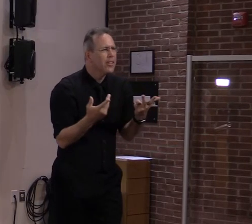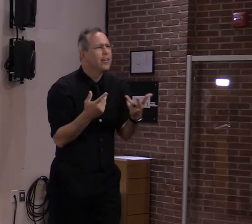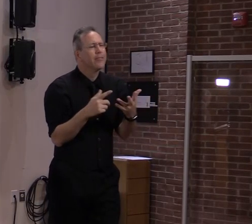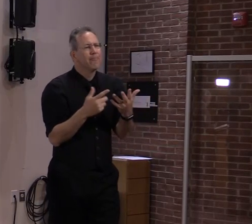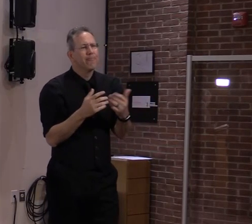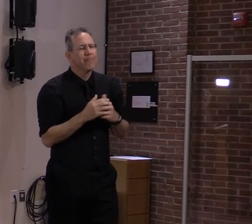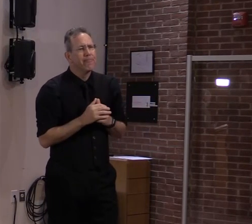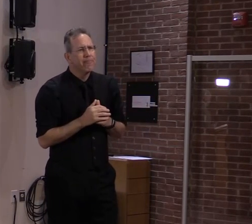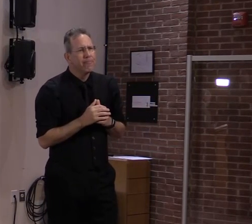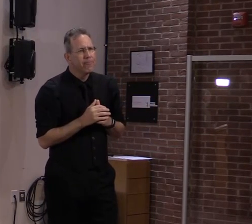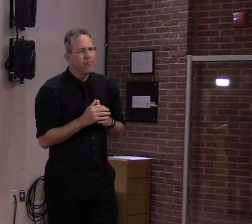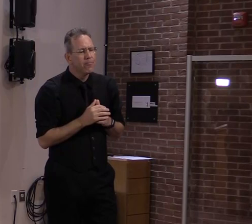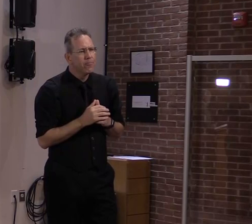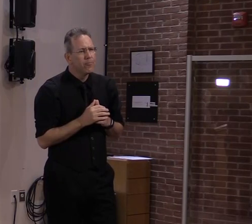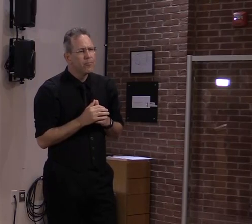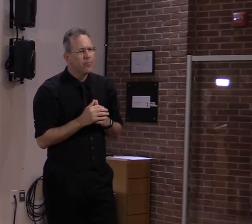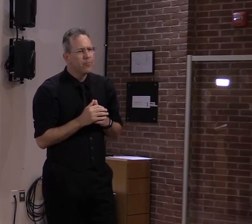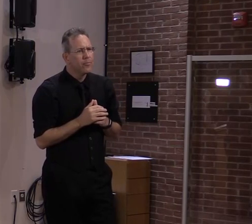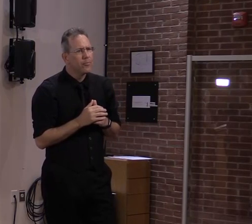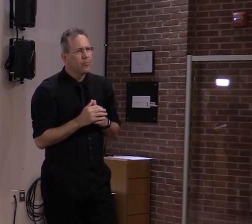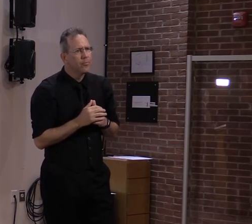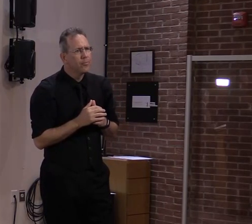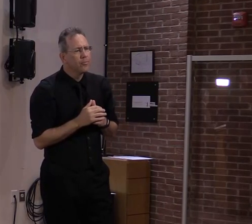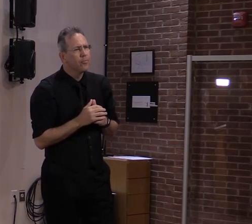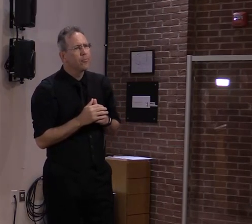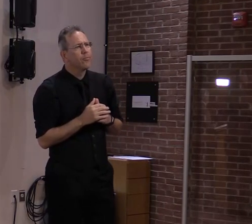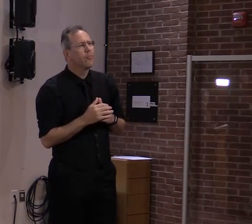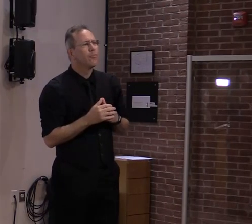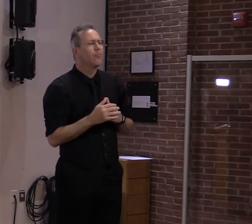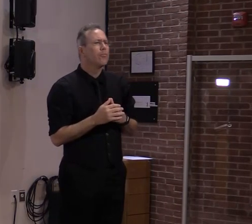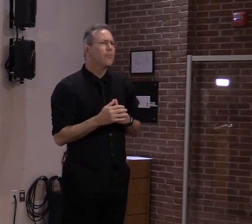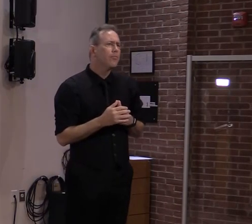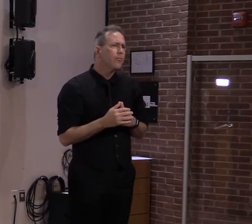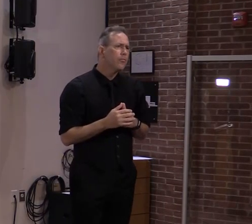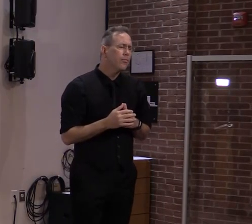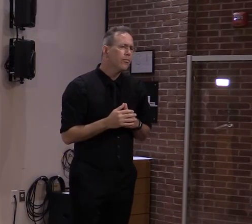assistance program. The other thing that we're doing is